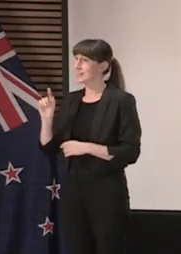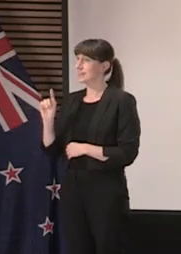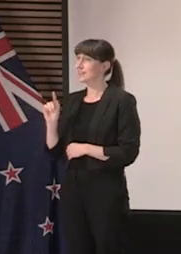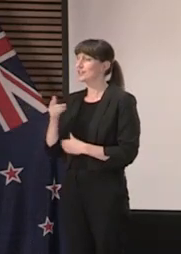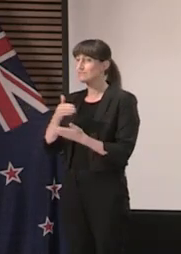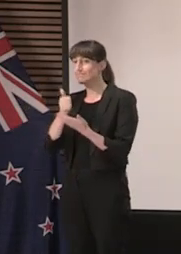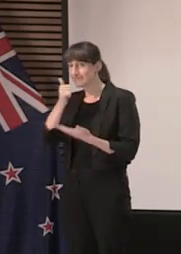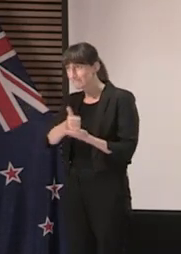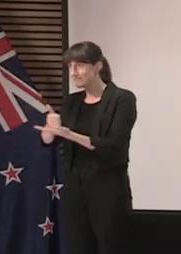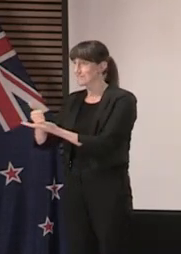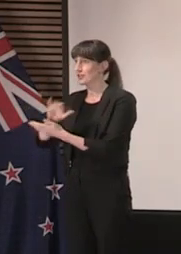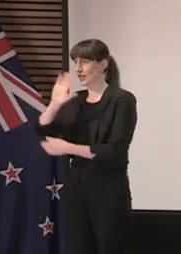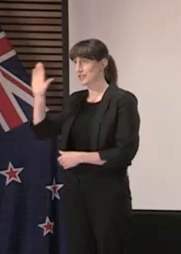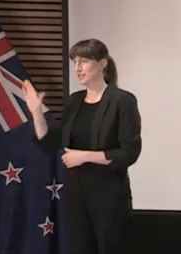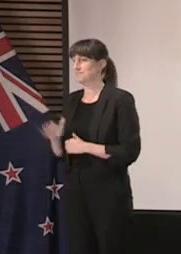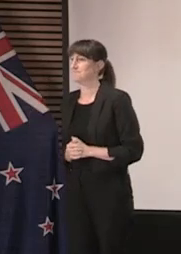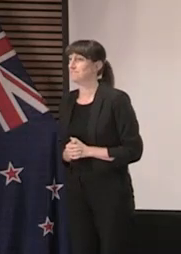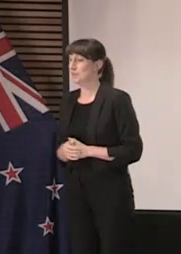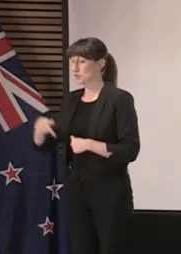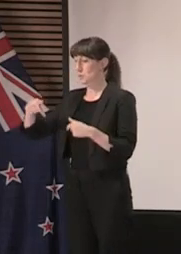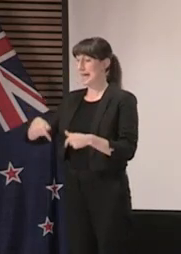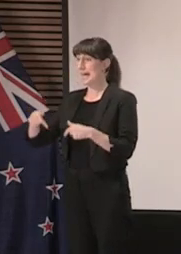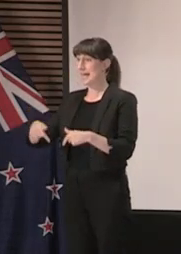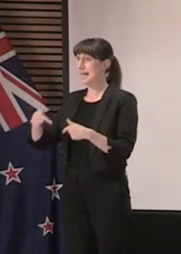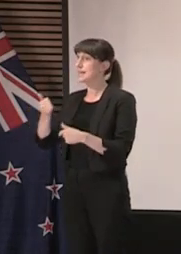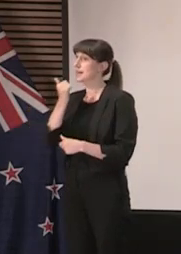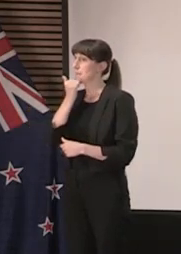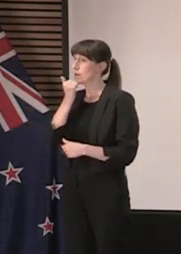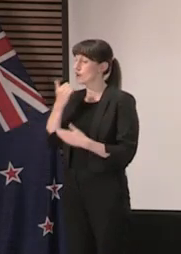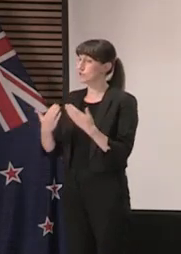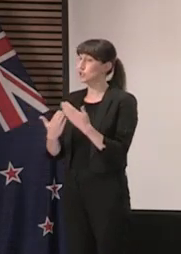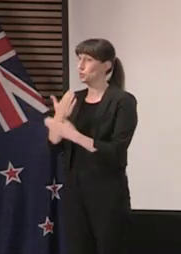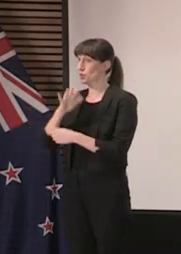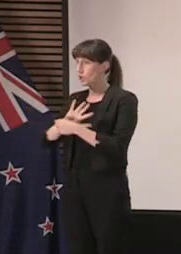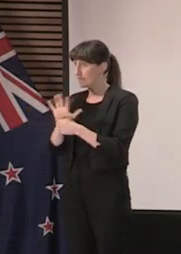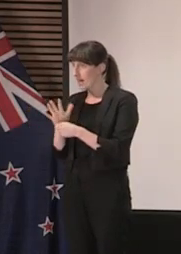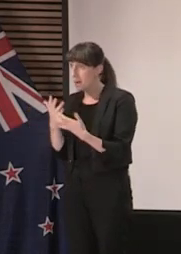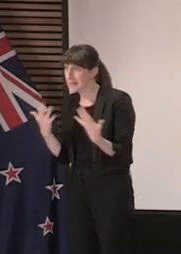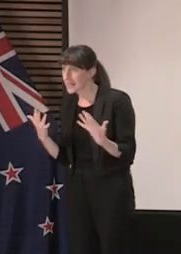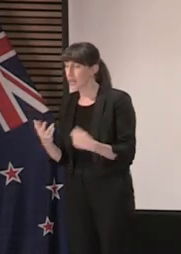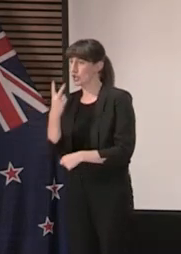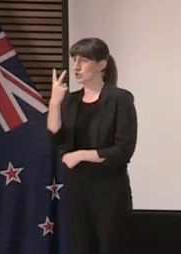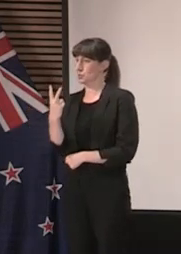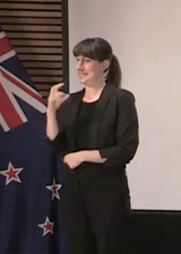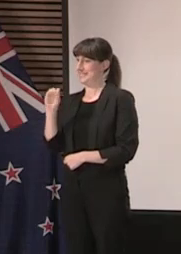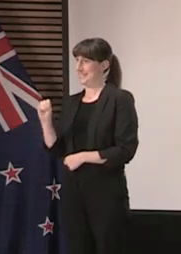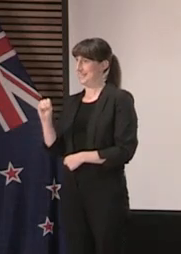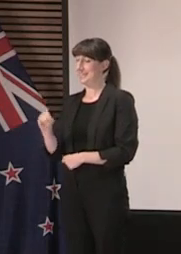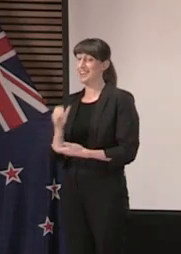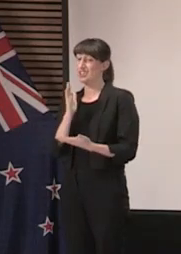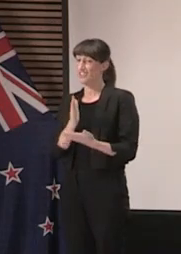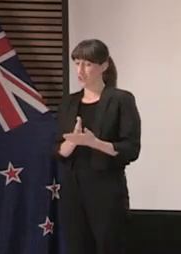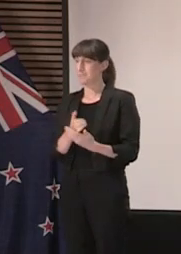So today our total number of new cases is 20, and this comprises 6 new confirmed cases and